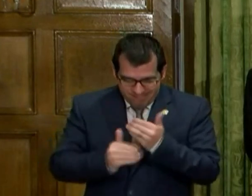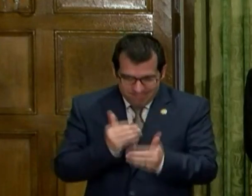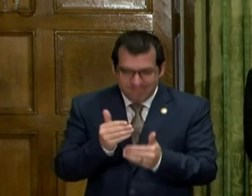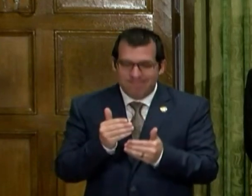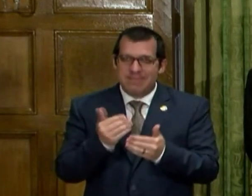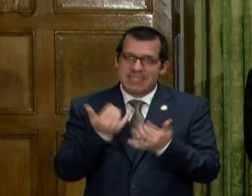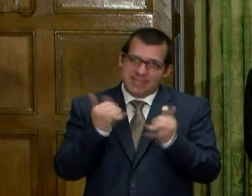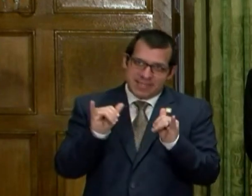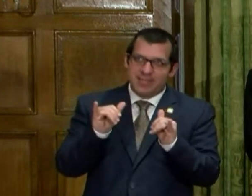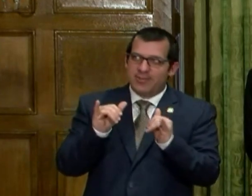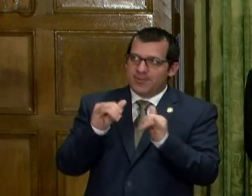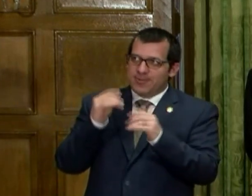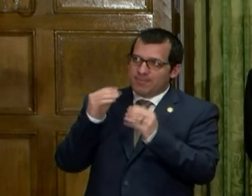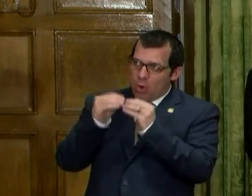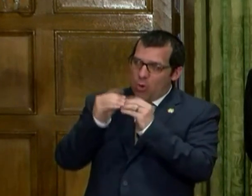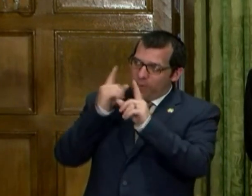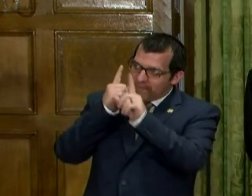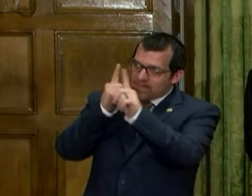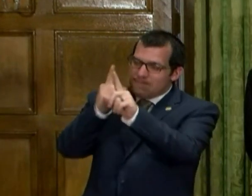not where we hope to be